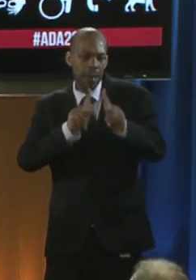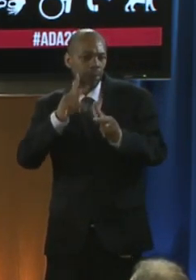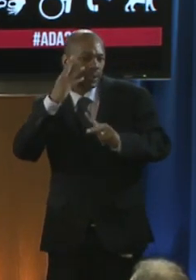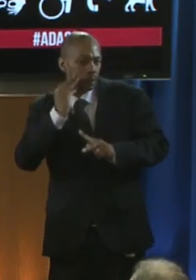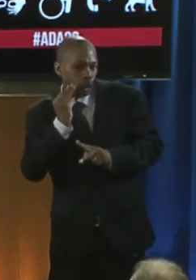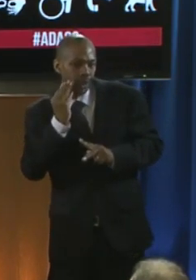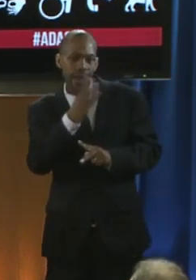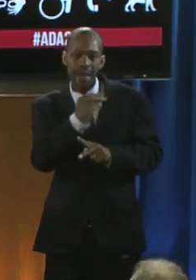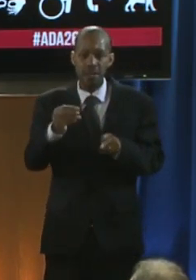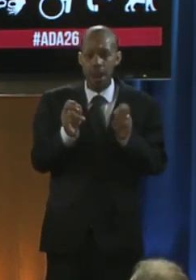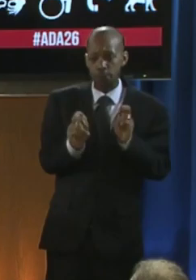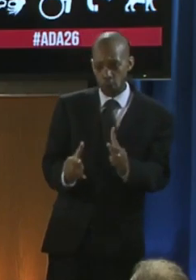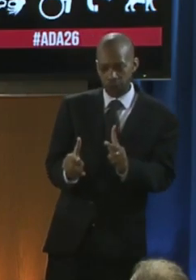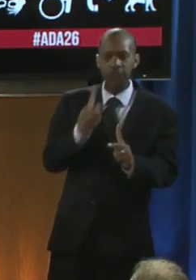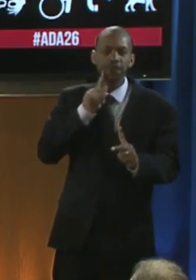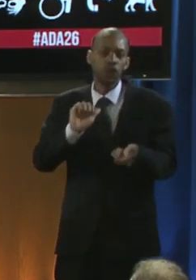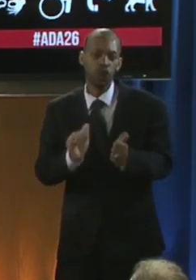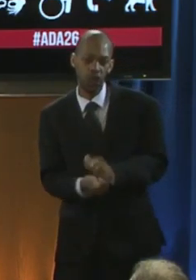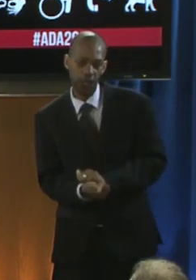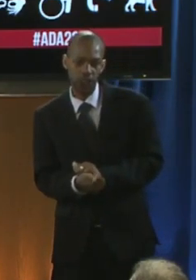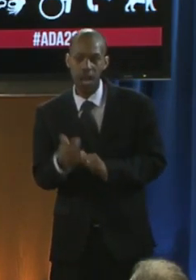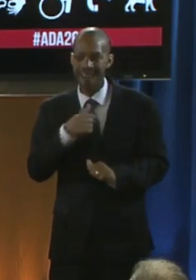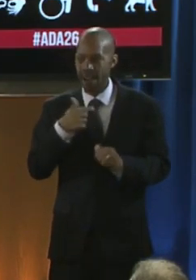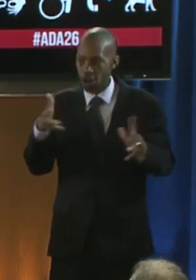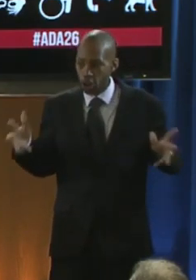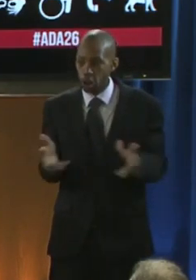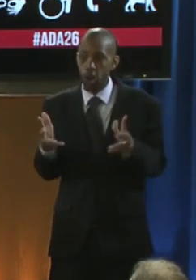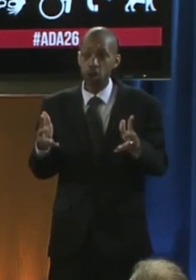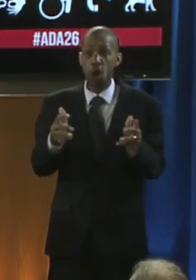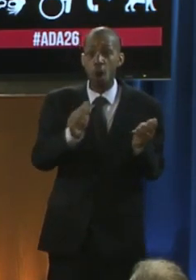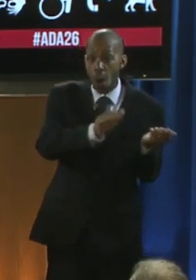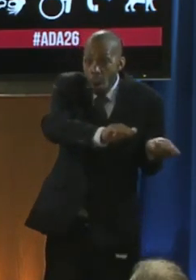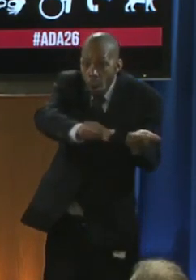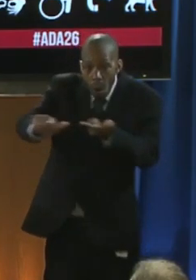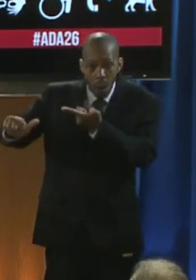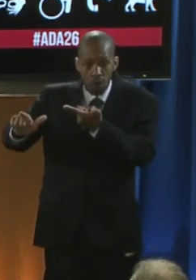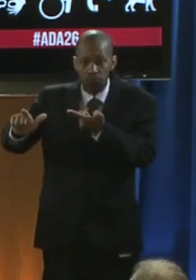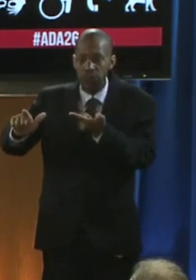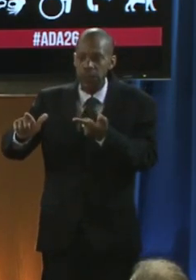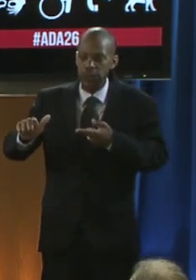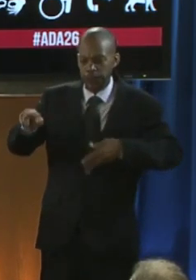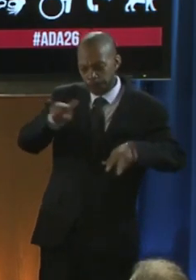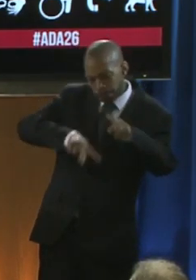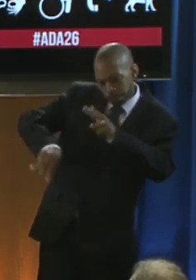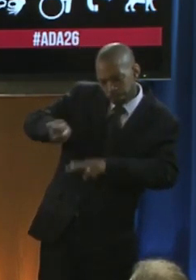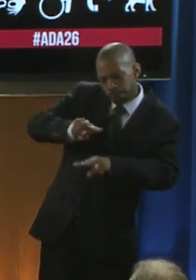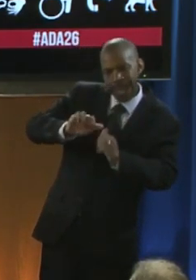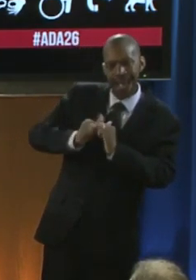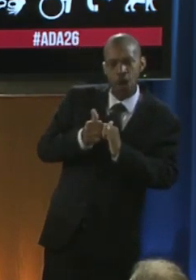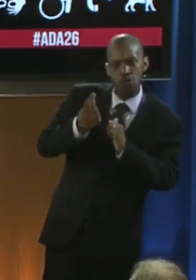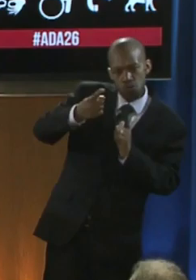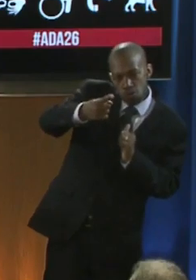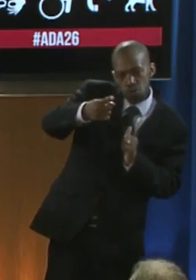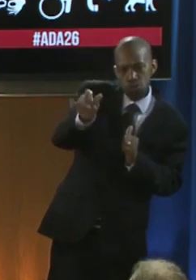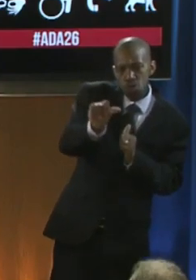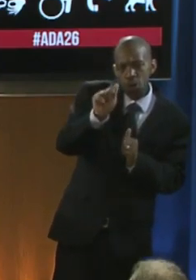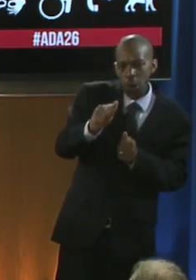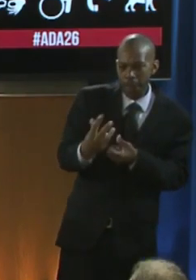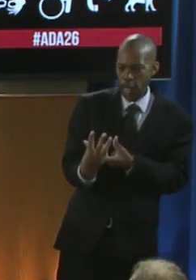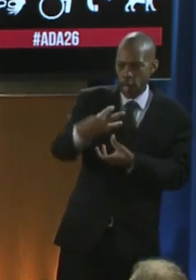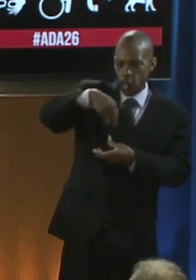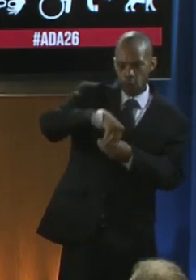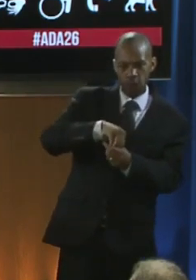as the opportunities for change. I encourage all of you to examine how you too can be inclusive